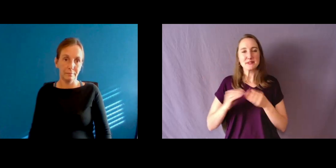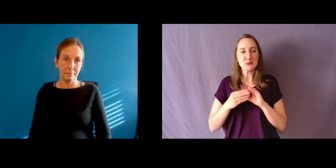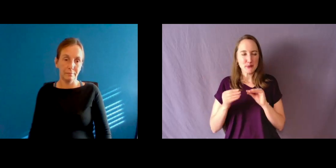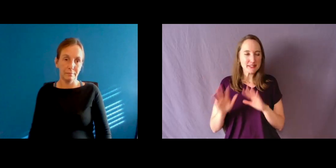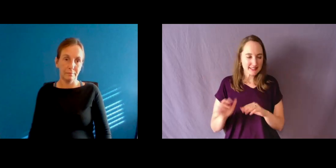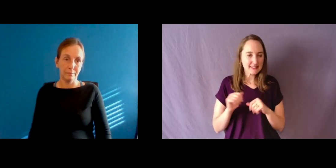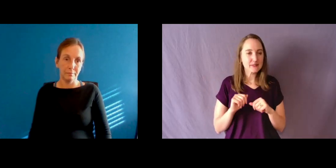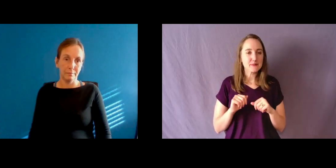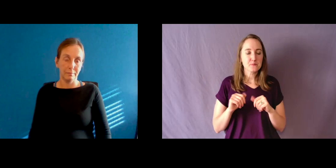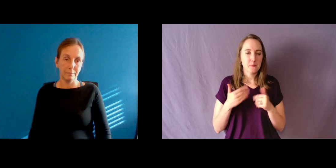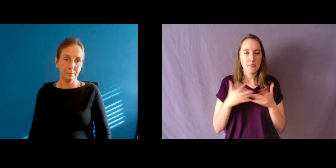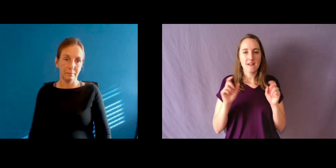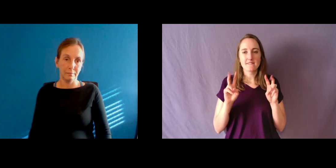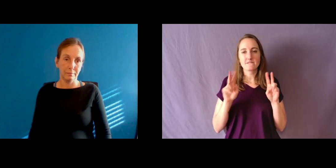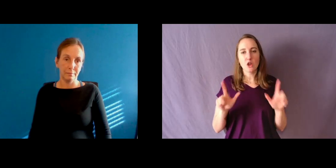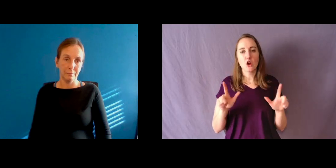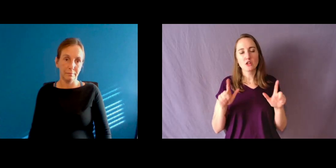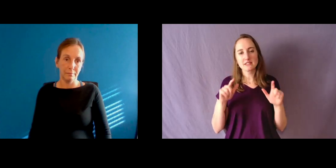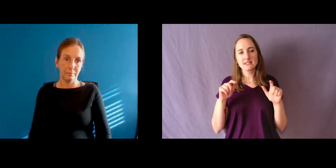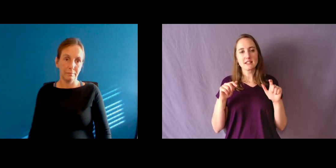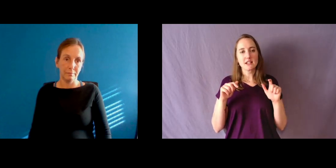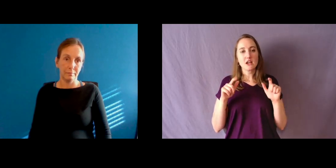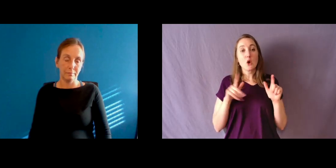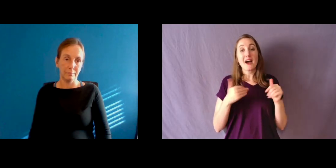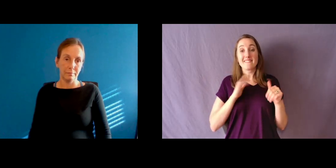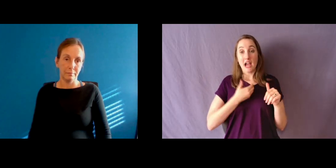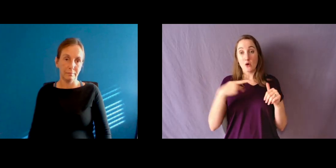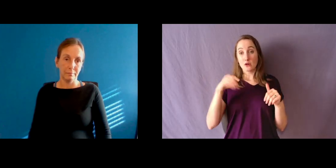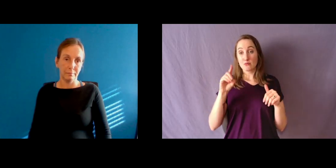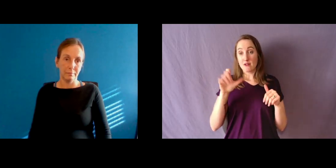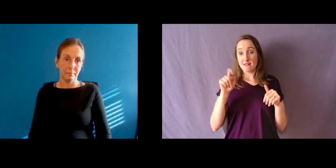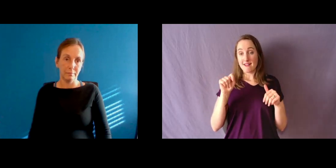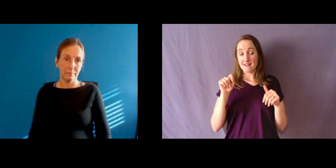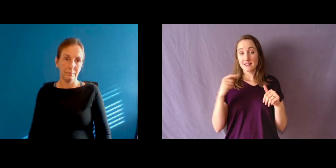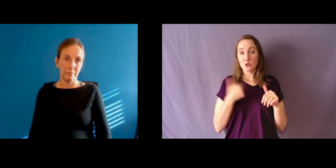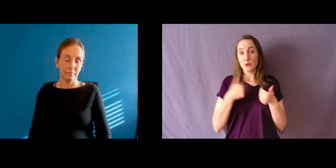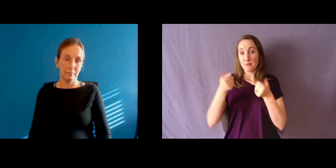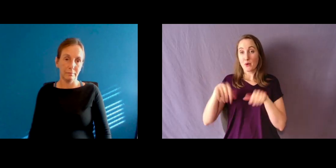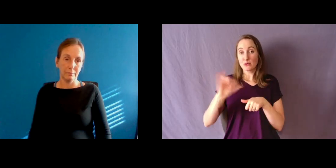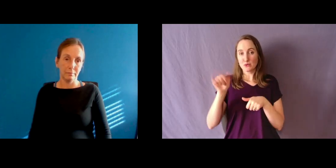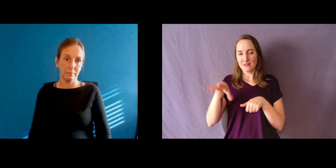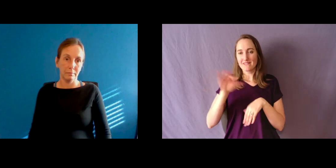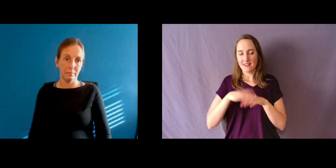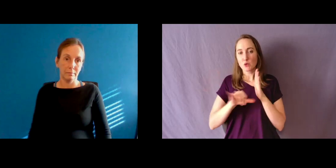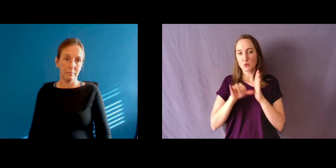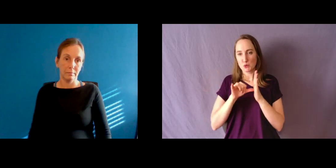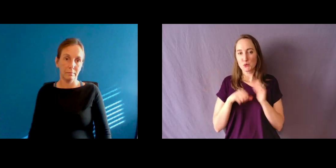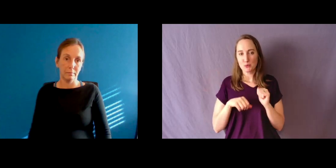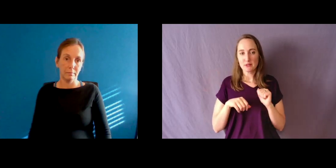of deal. So we have a lot of blogs. We also have our podcast as well that we put as a blog post that you can find on